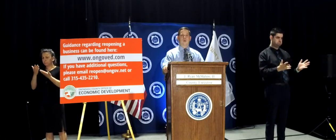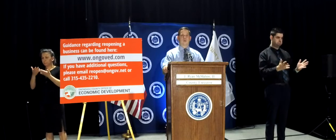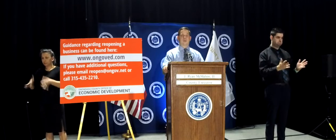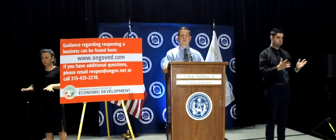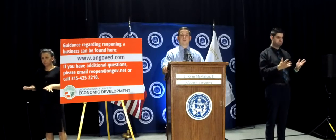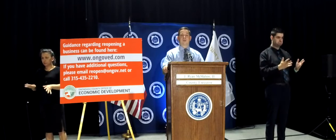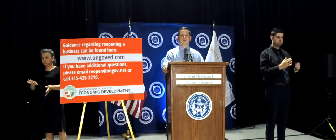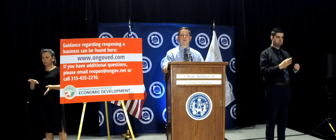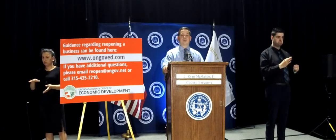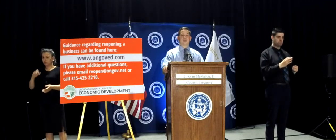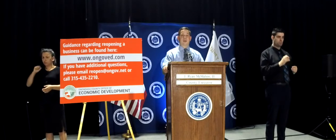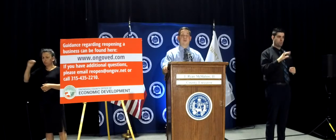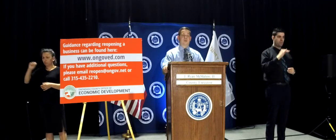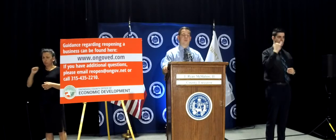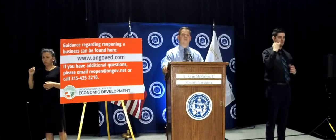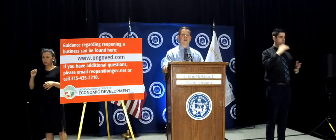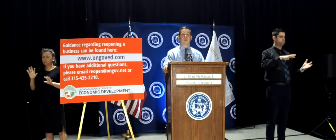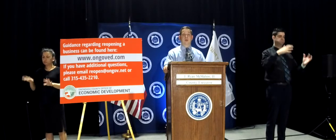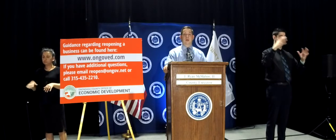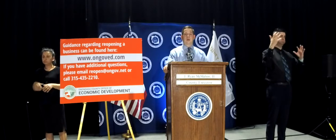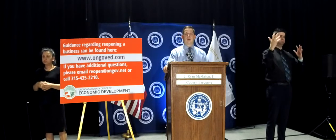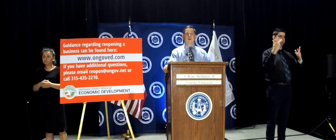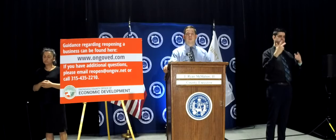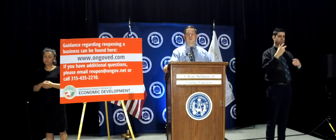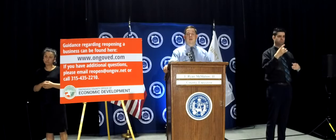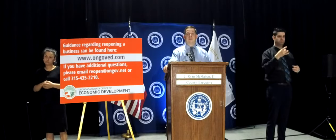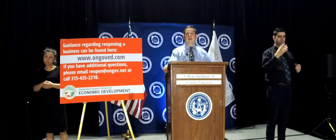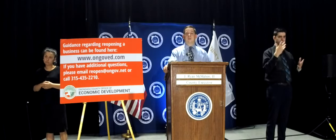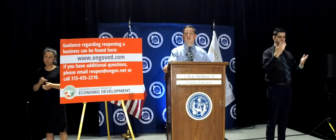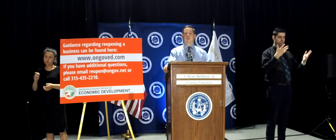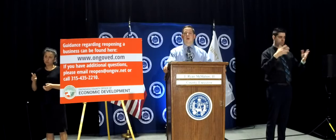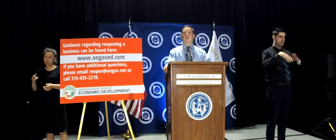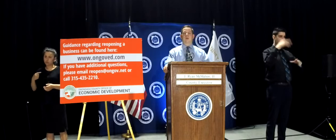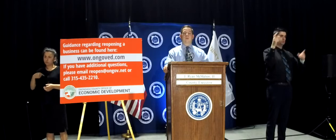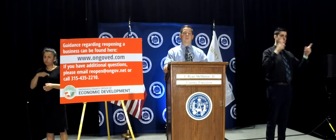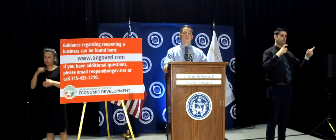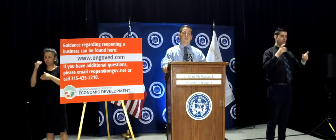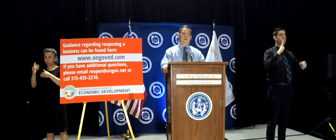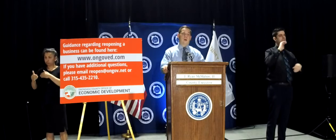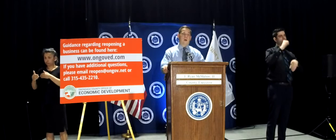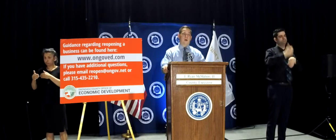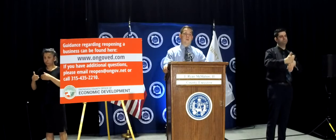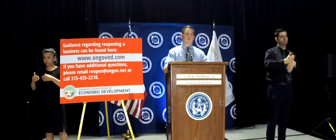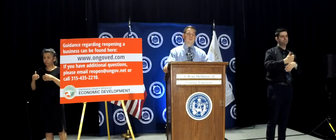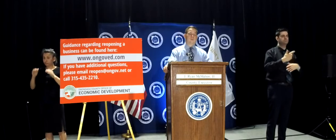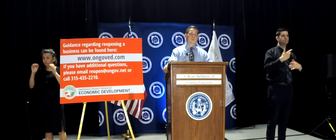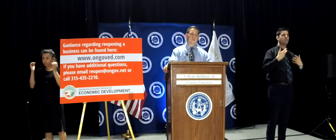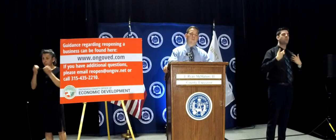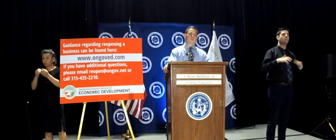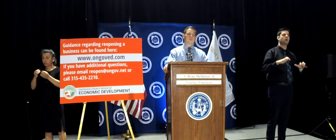law enforcement to keep the community safe, to prevent looting, to prevent damage to property.